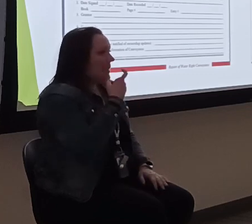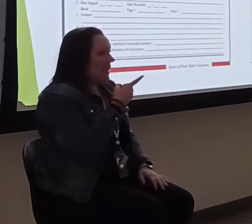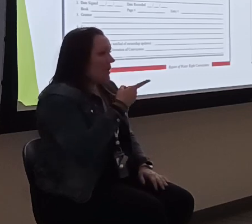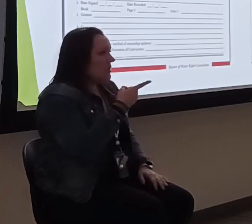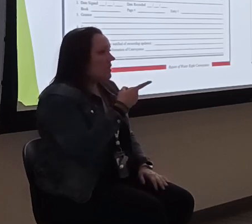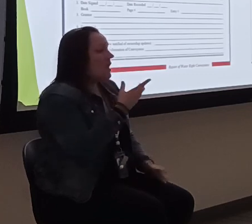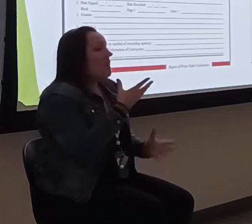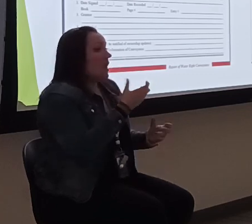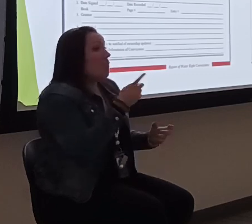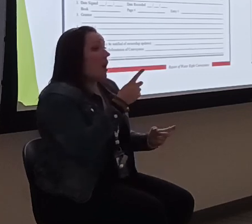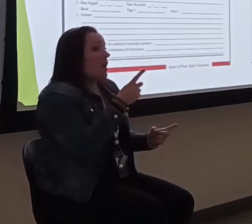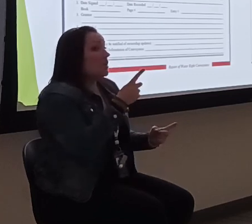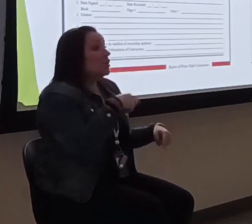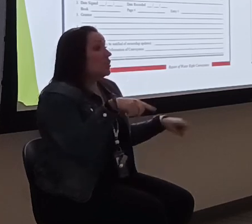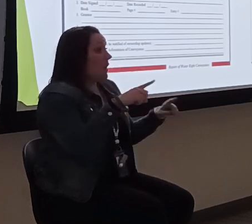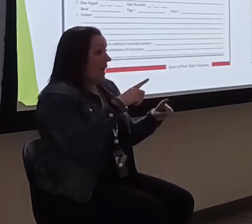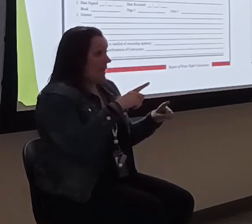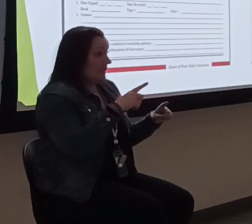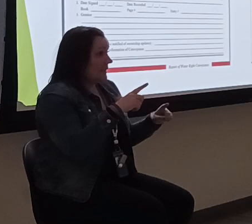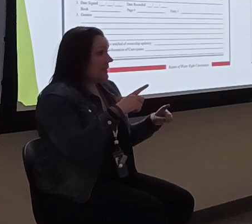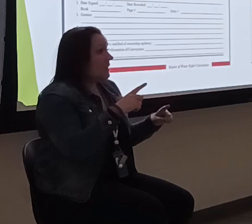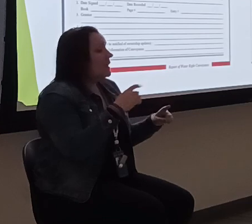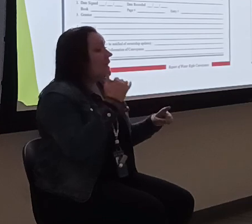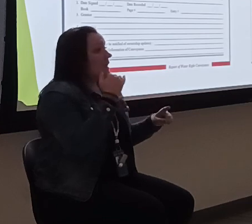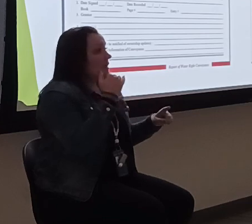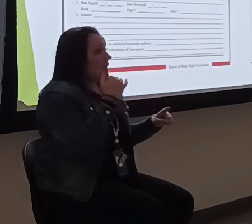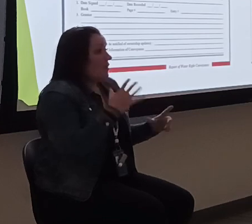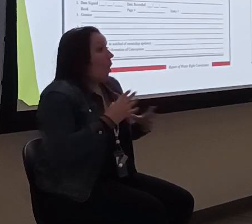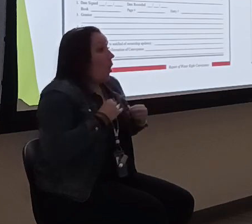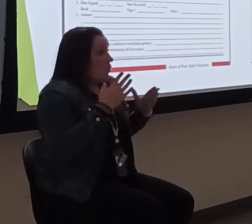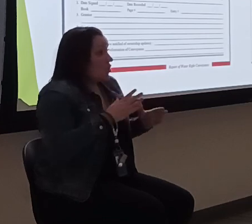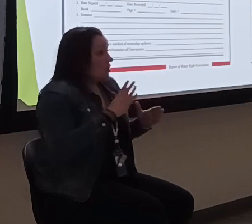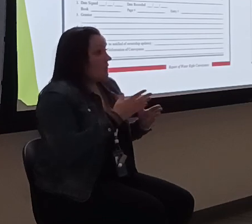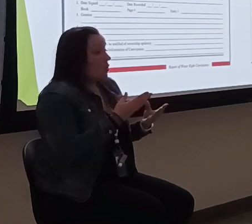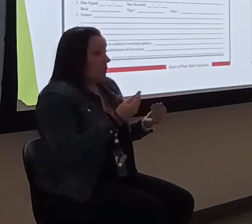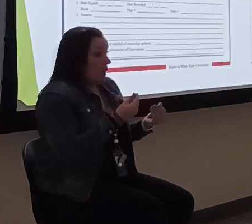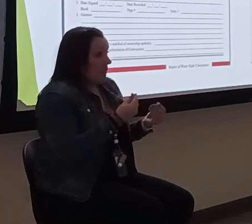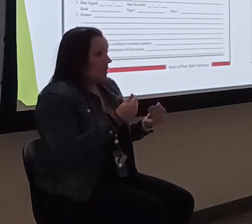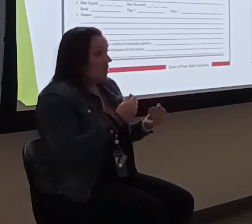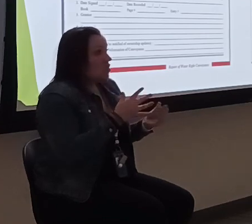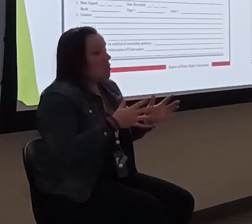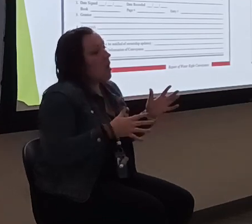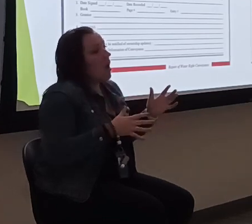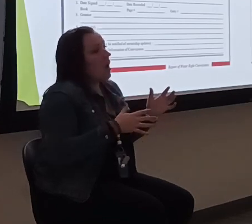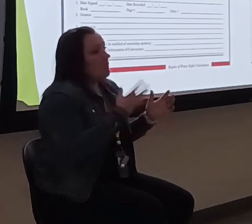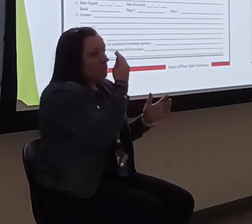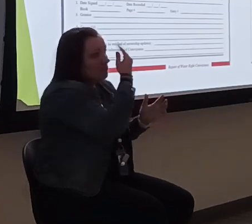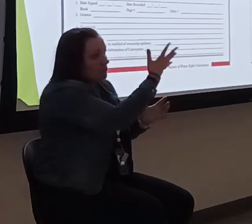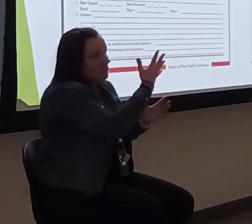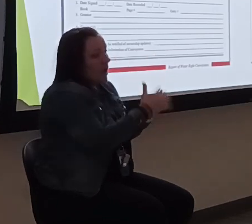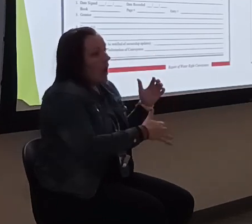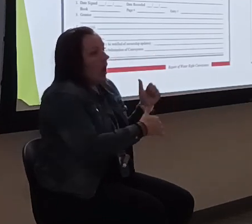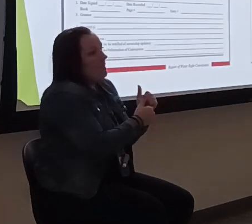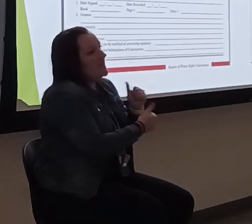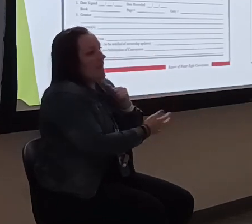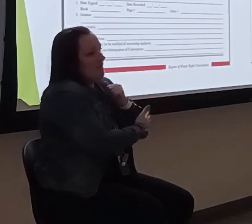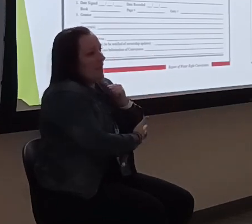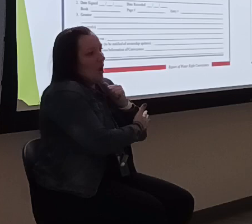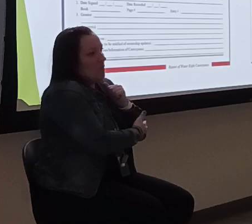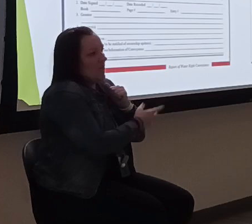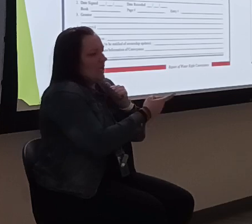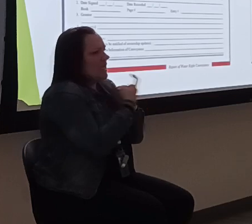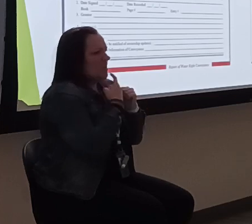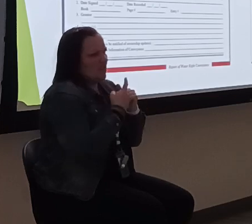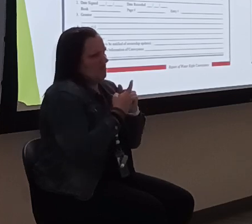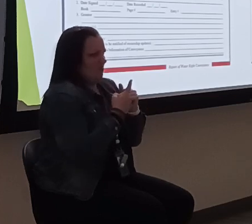have an idea of what you're expecting. This is the 100% form. If you're getting 100% of